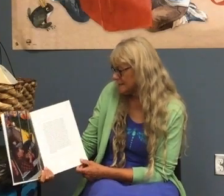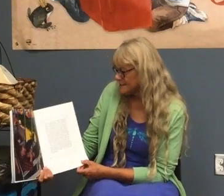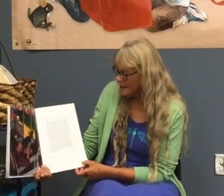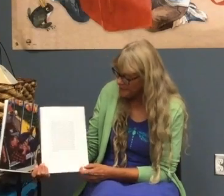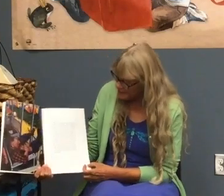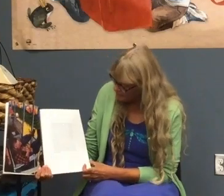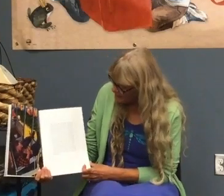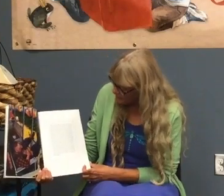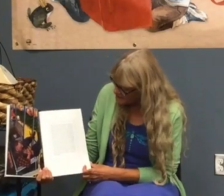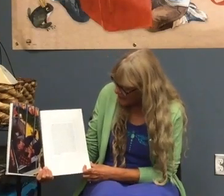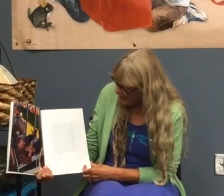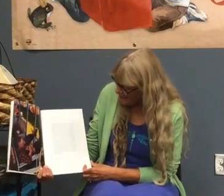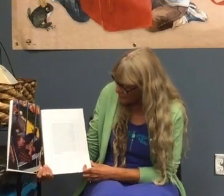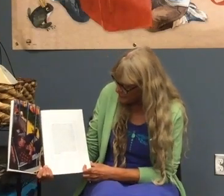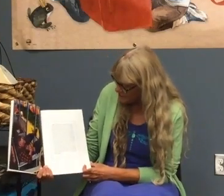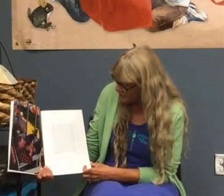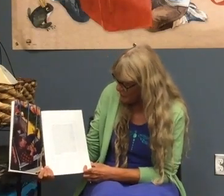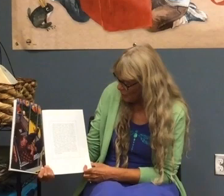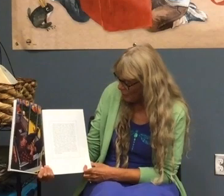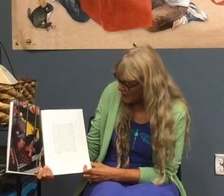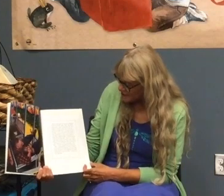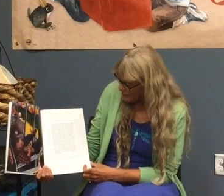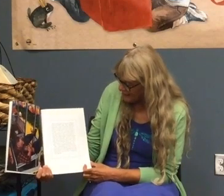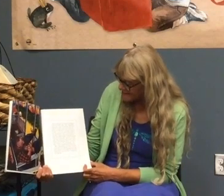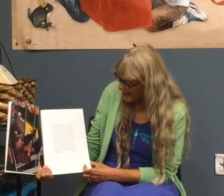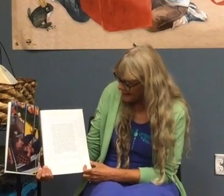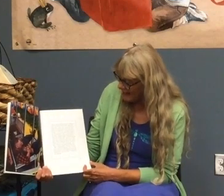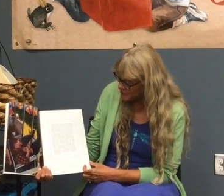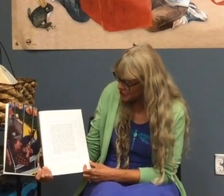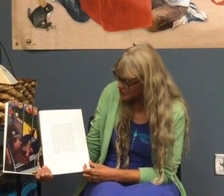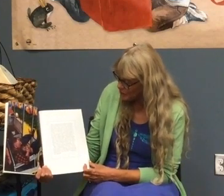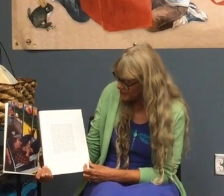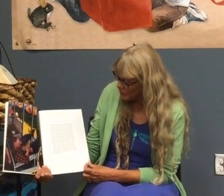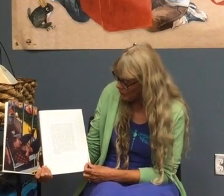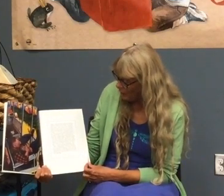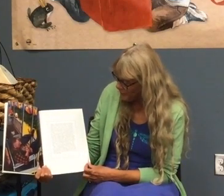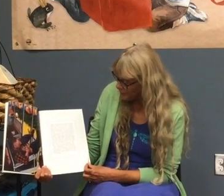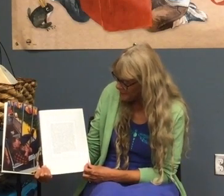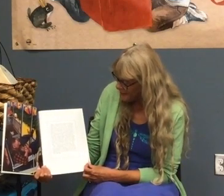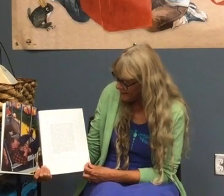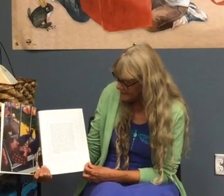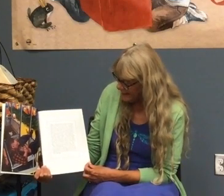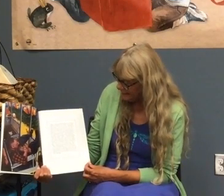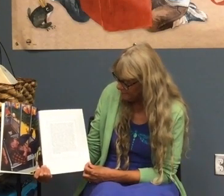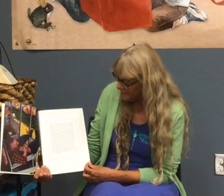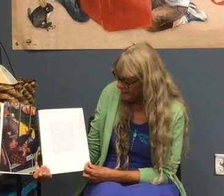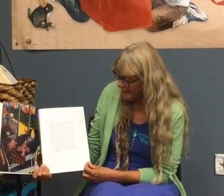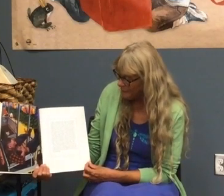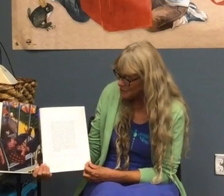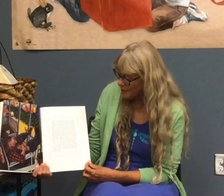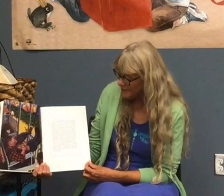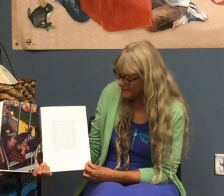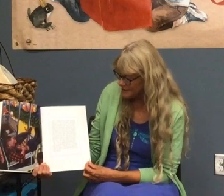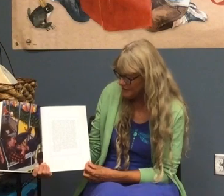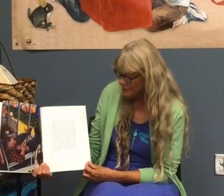Still, something in me was a hankering to know. So I decided I was just going to go out there in the nighttime. That